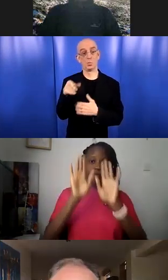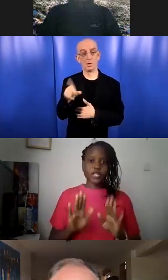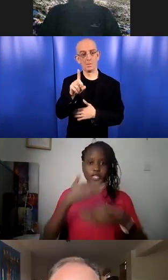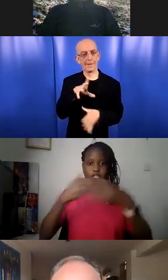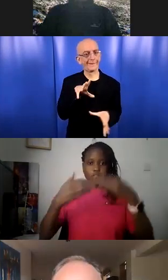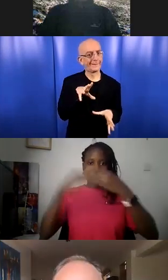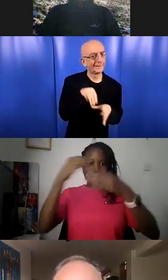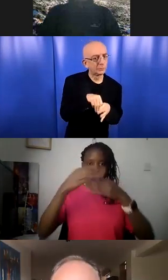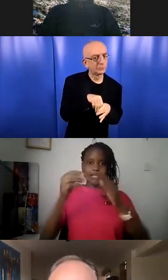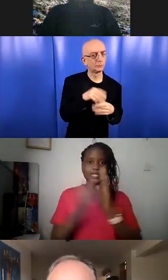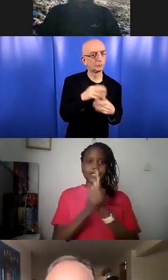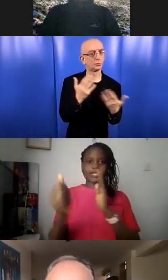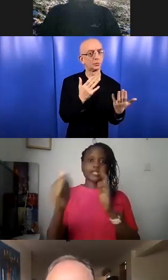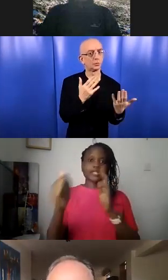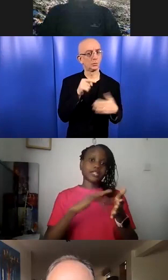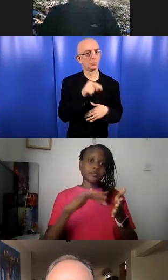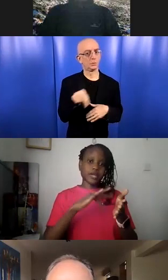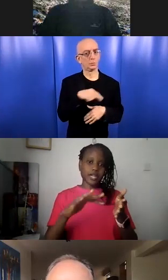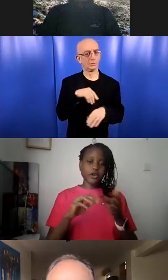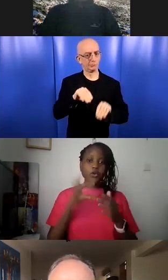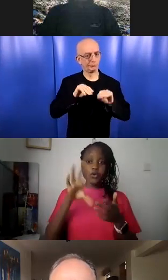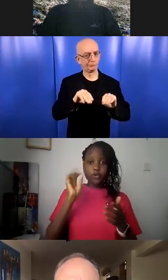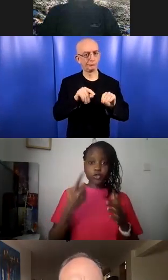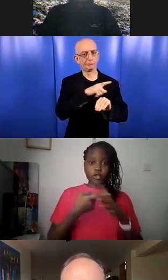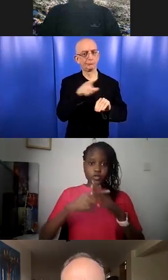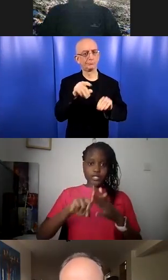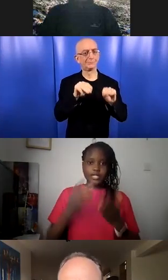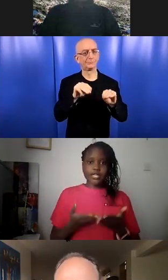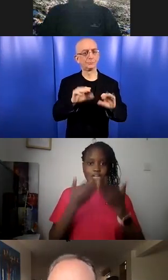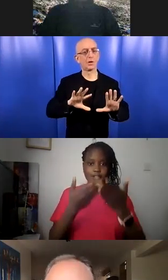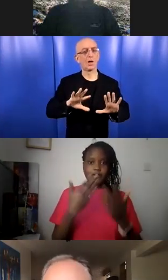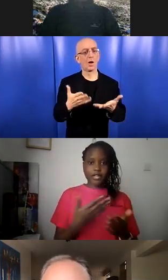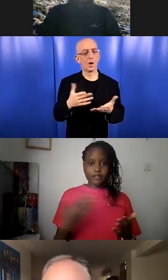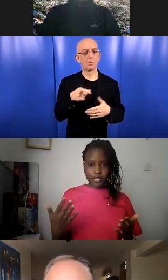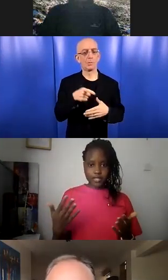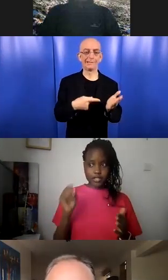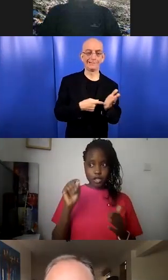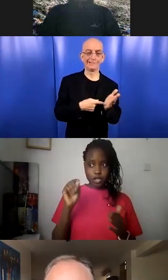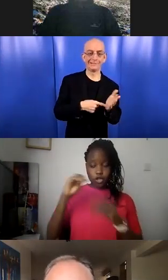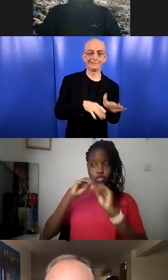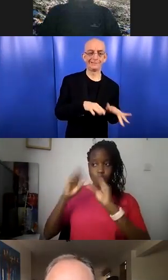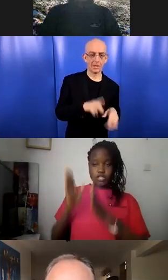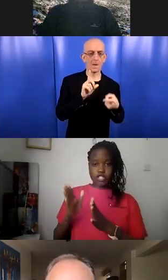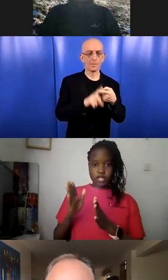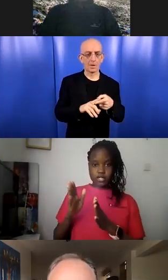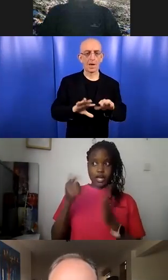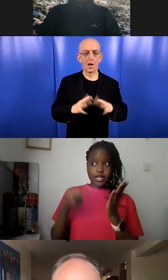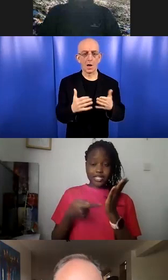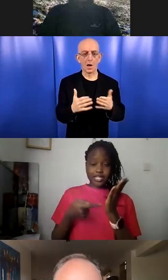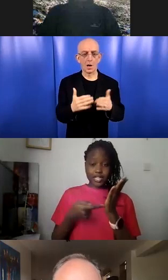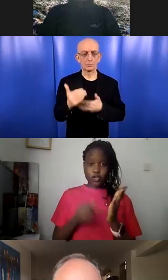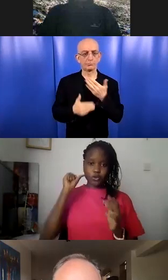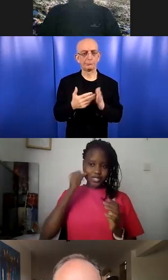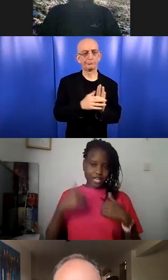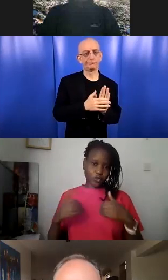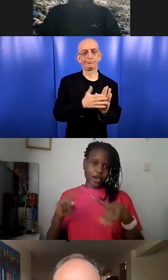importantly, to build their Braille skills, because what we found out when we started delivering devices to teachers was that technology was